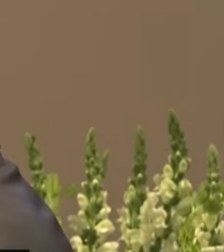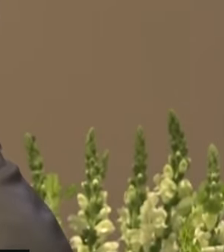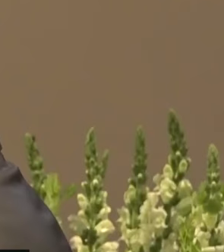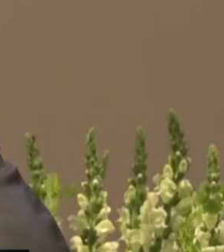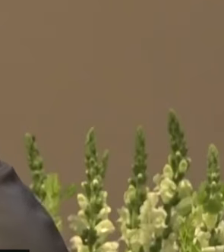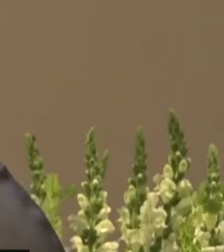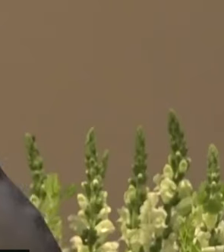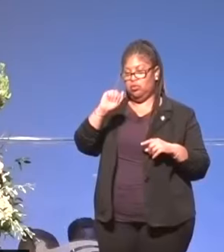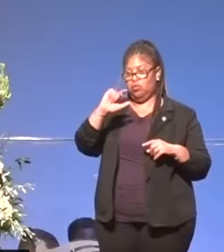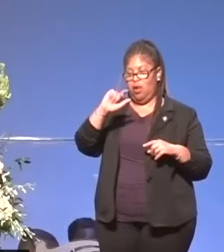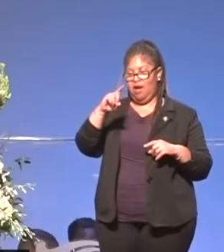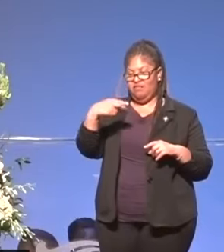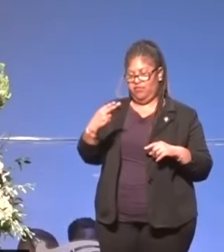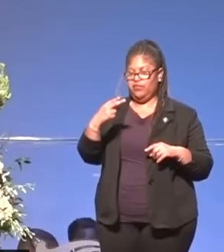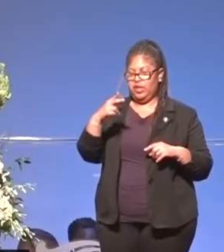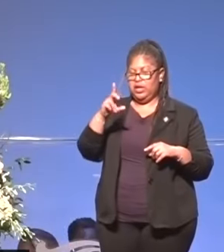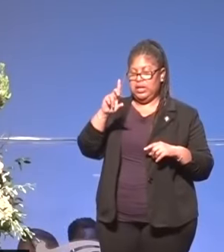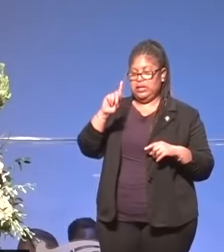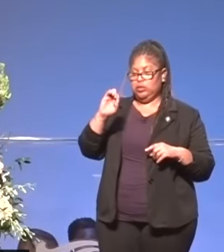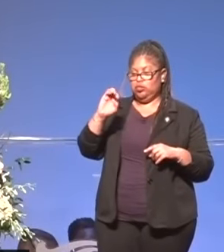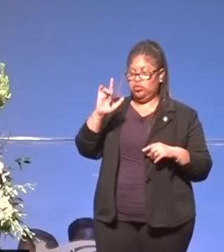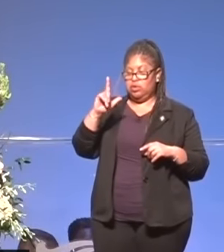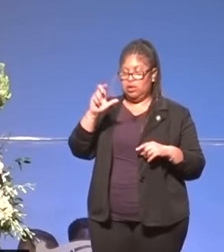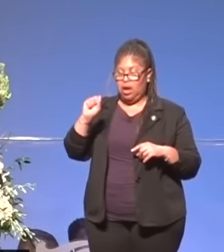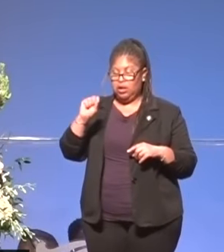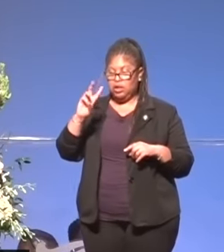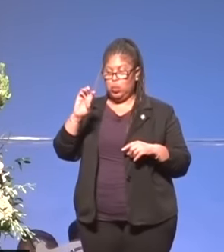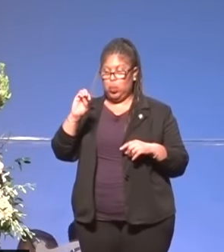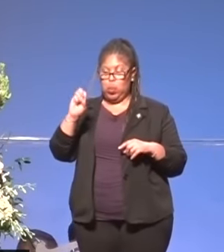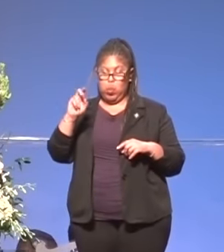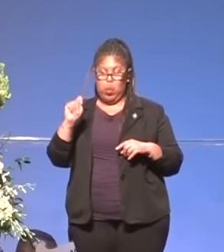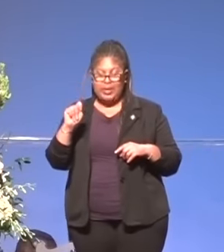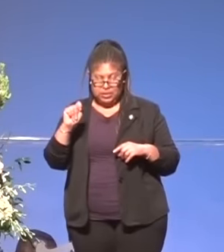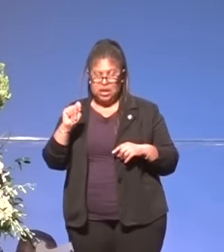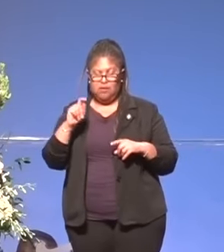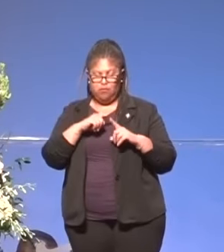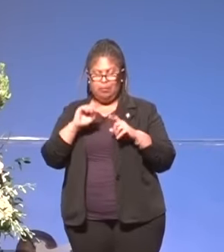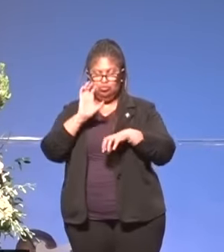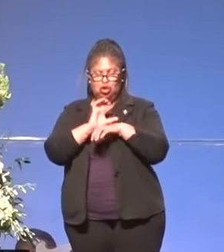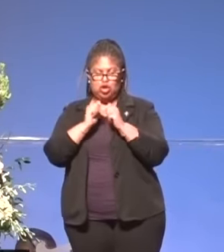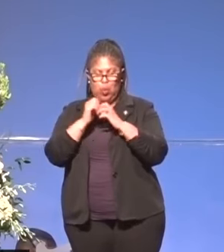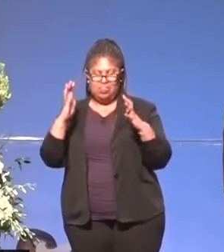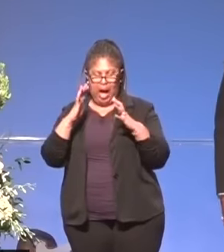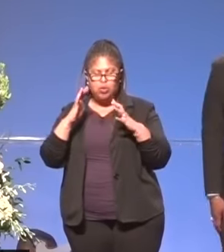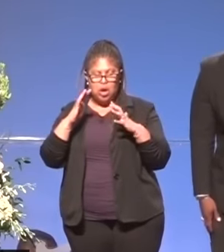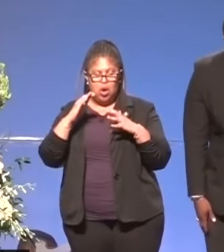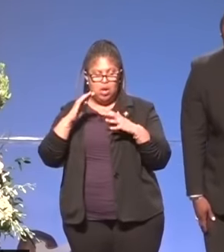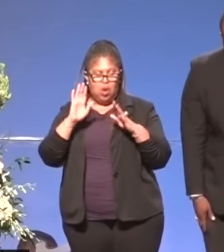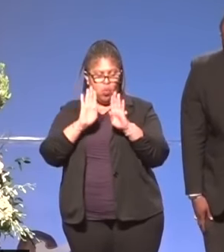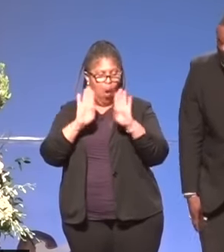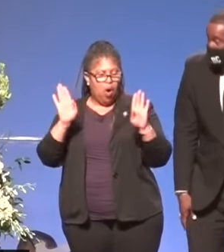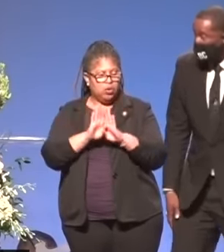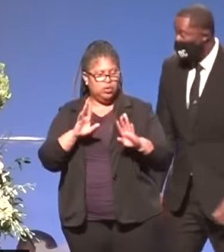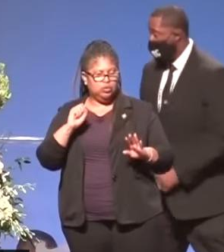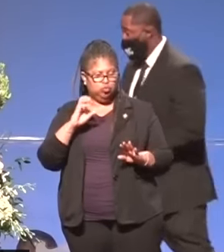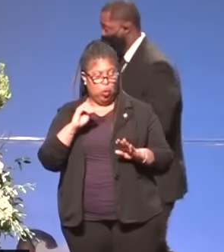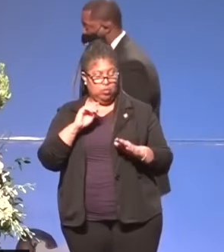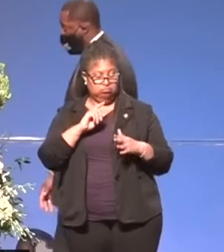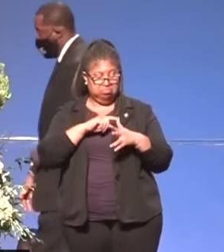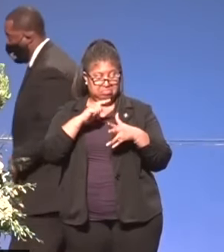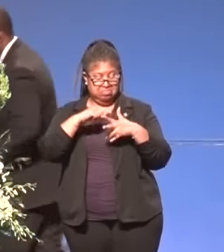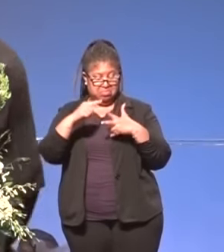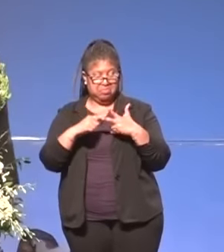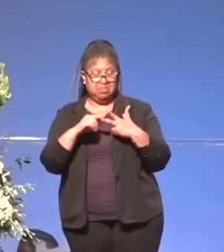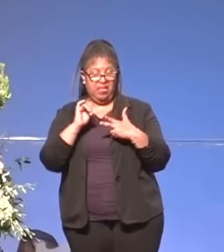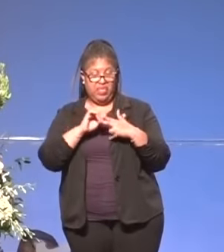pastor of the Church Without Walls, who will speak in that order. Reverend Bill Lawson, Reverend Steven Wells, and then Dr. Ralph Doug Douglas